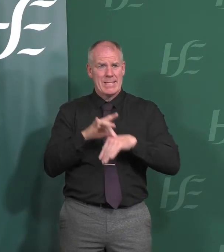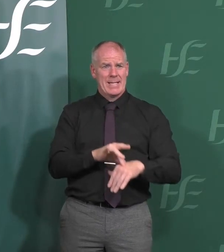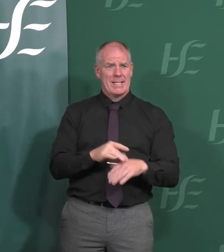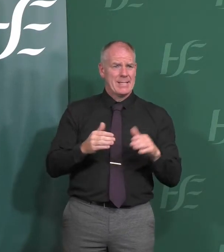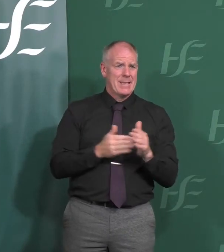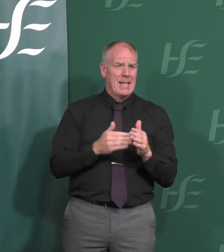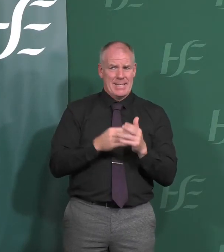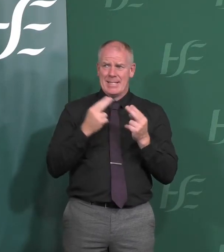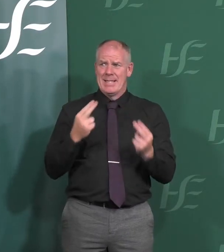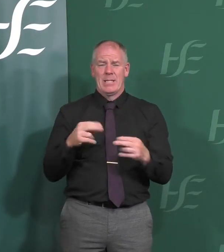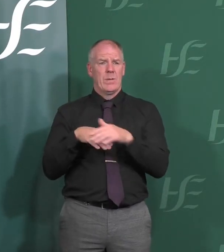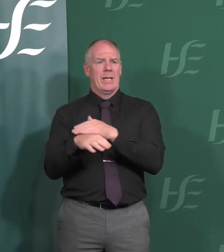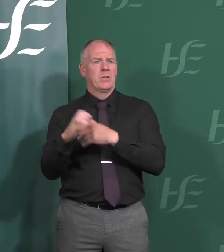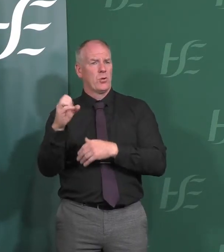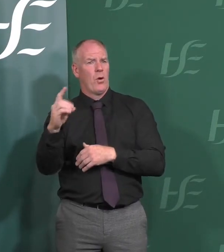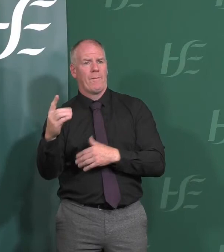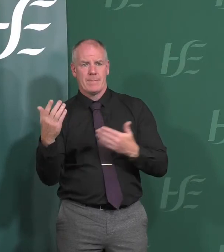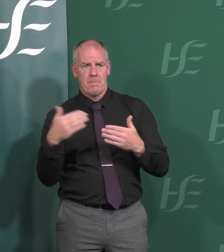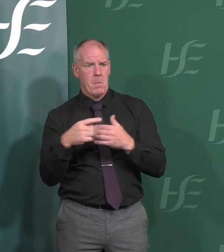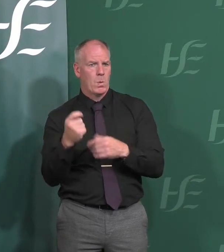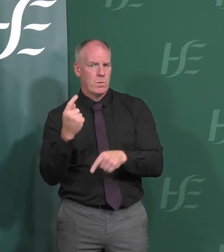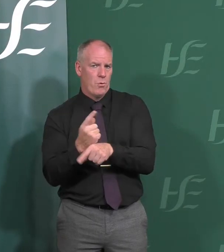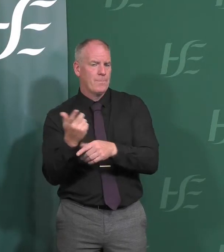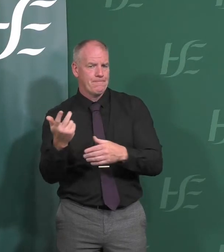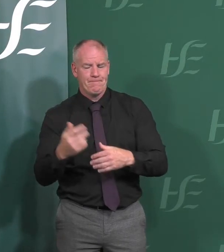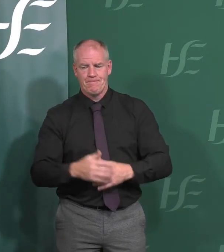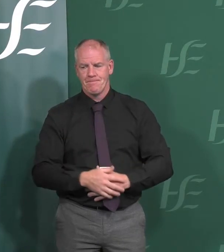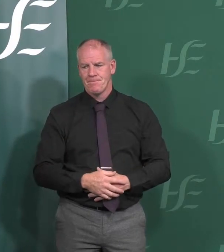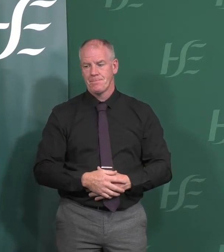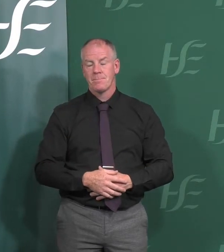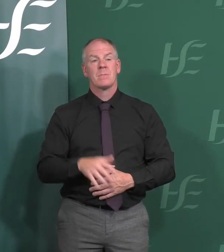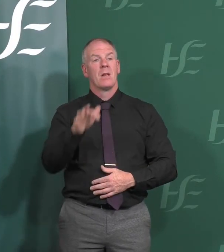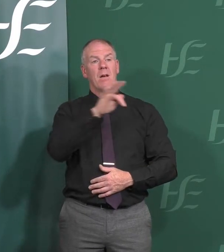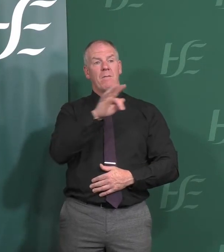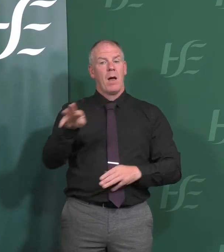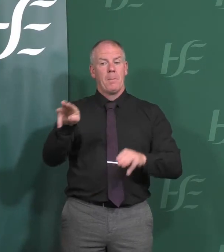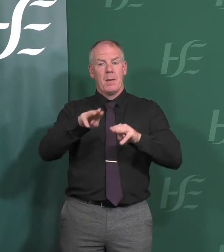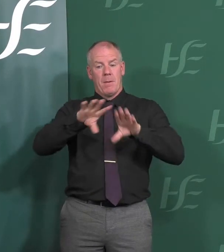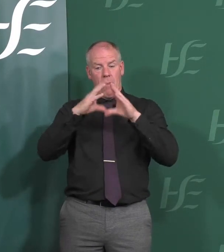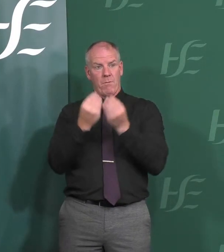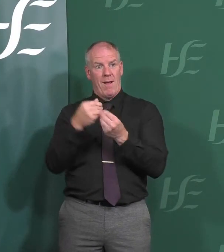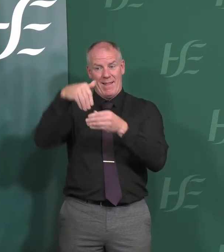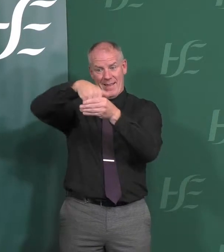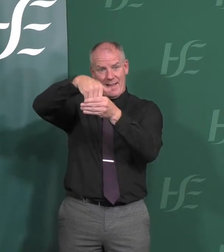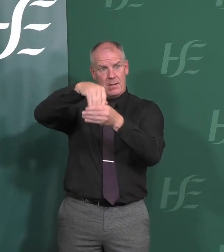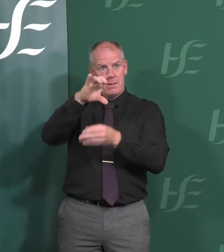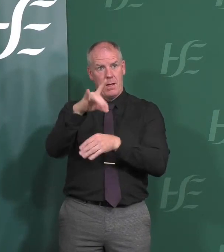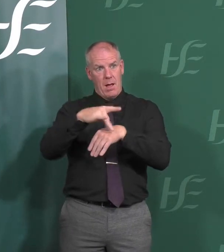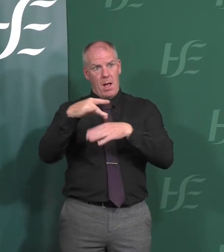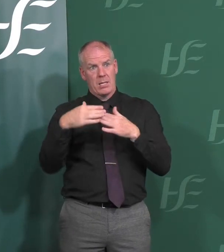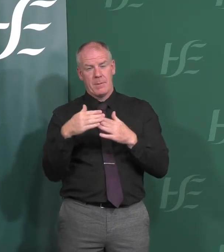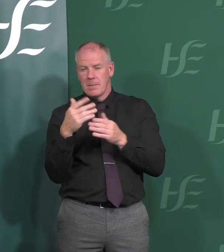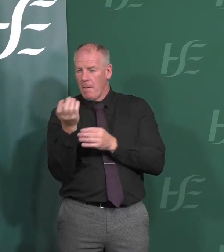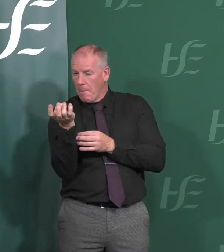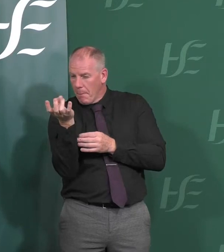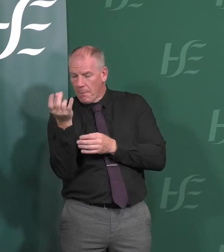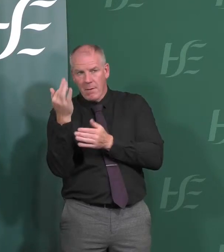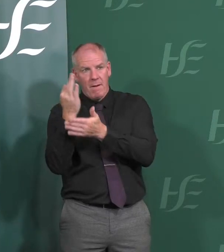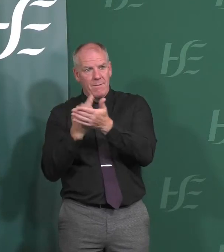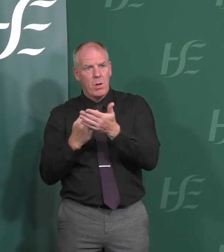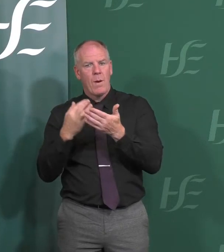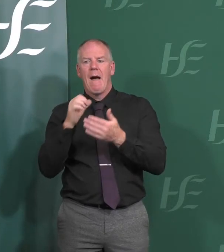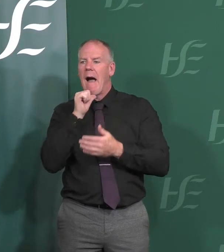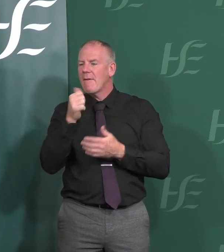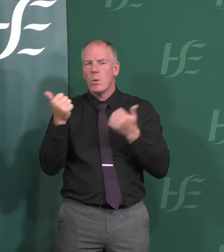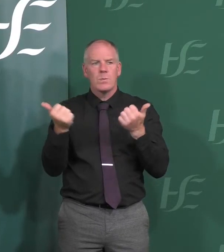itself, COVID-19. And of the total hospitalized cases, a small percentage are either